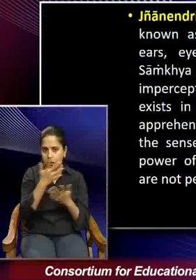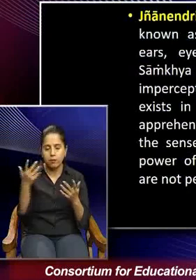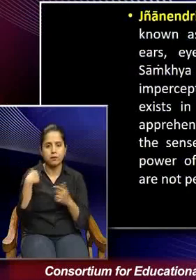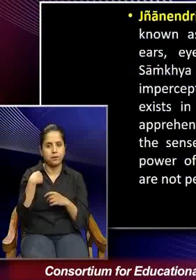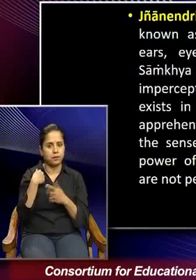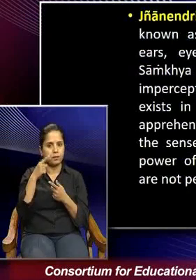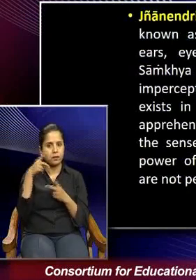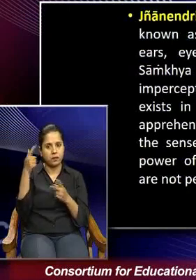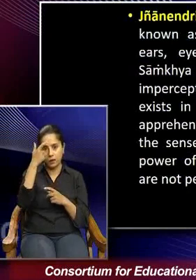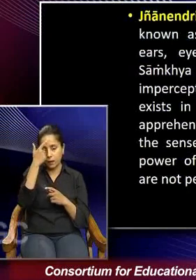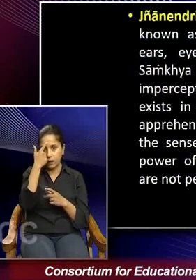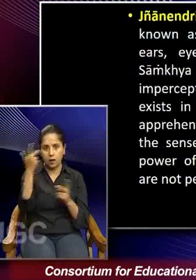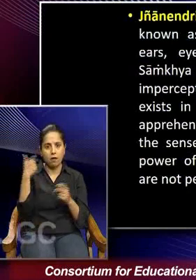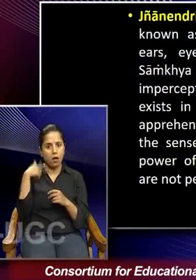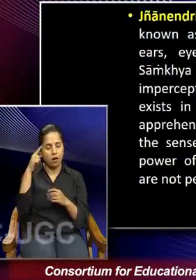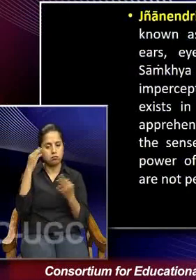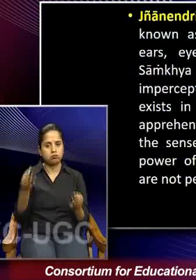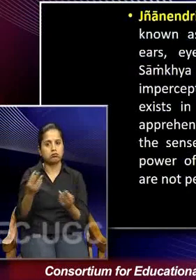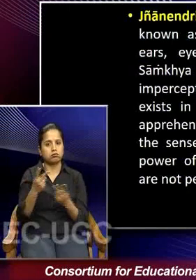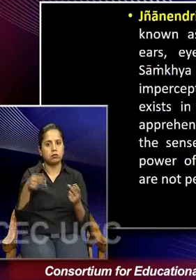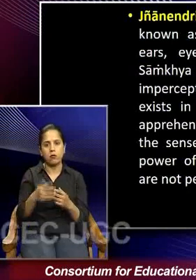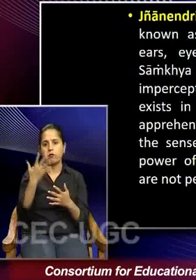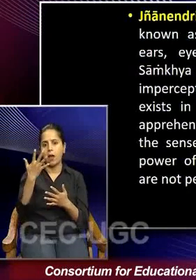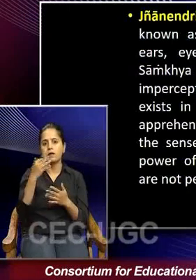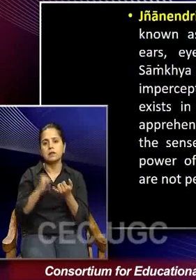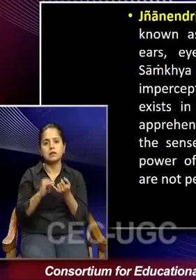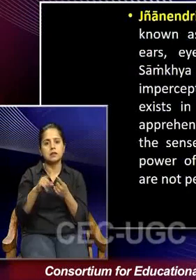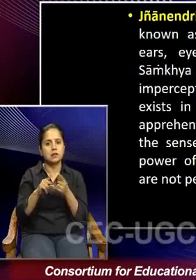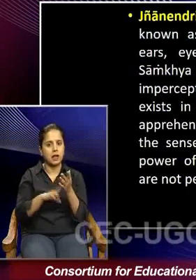Gyanendriyas are known as 5 sense organs